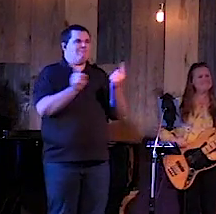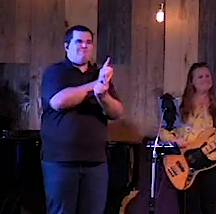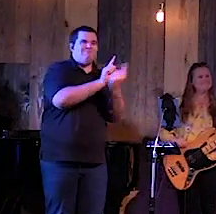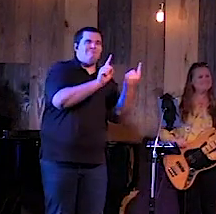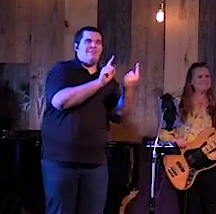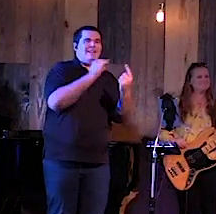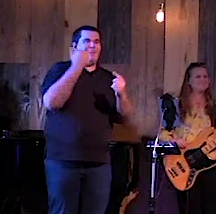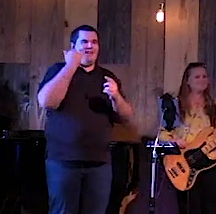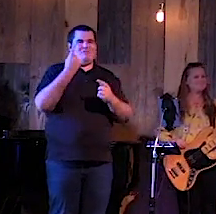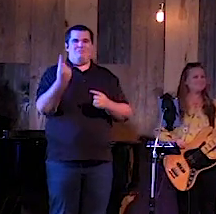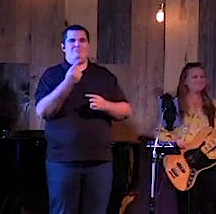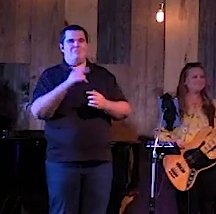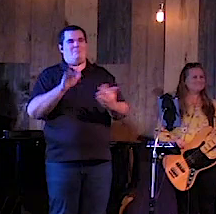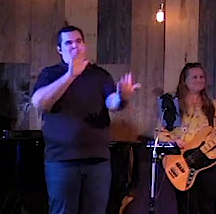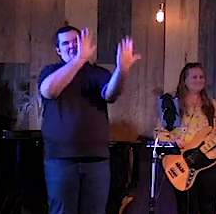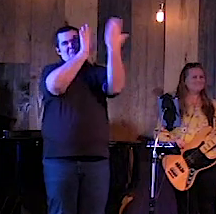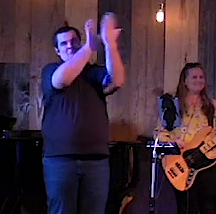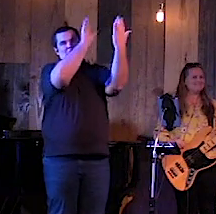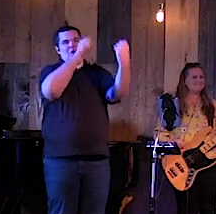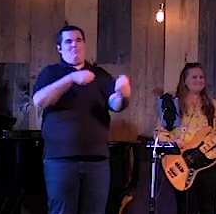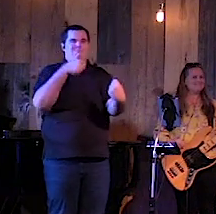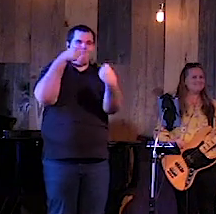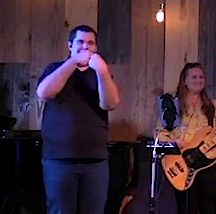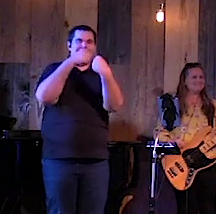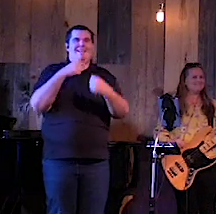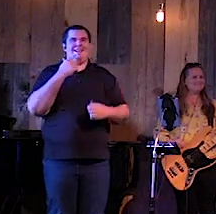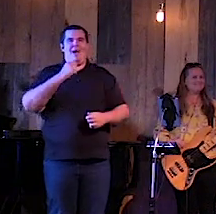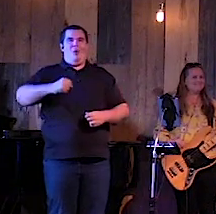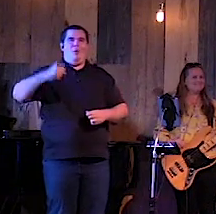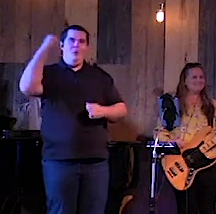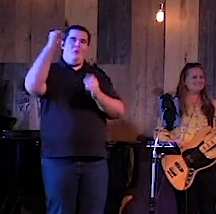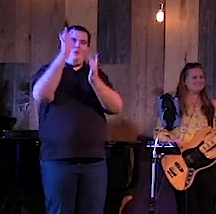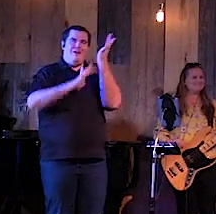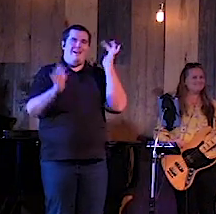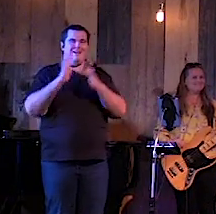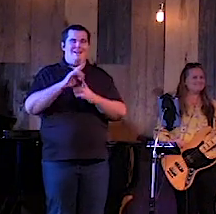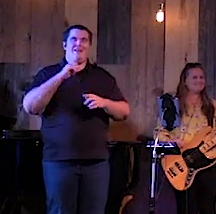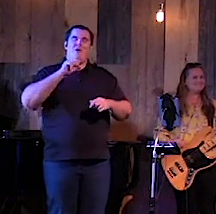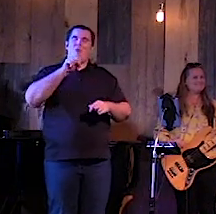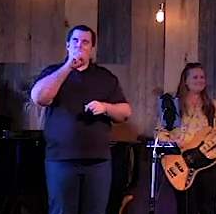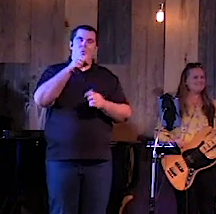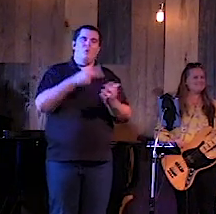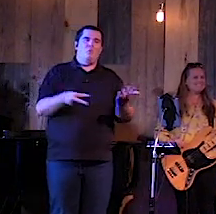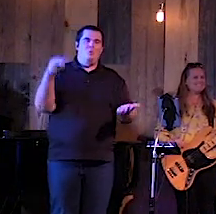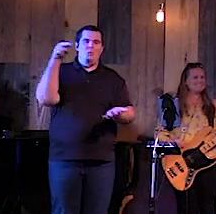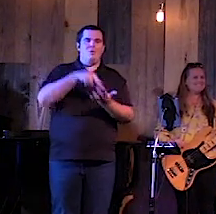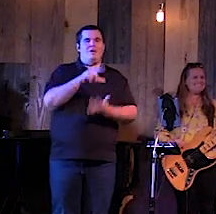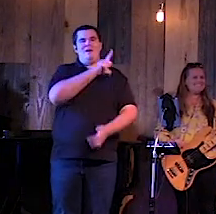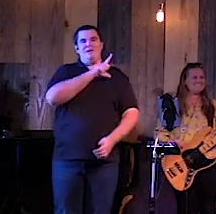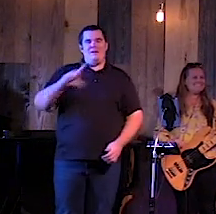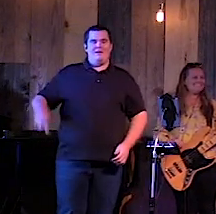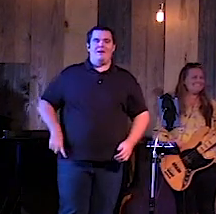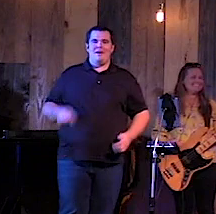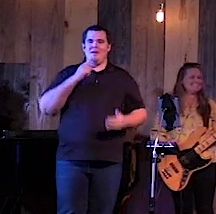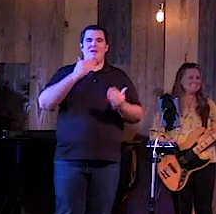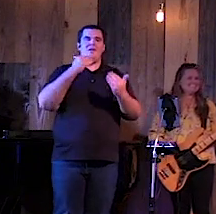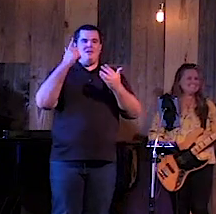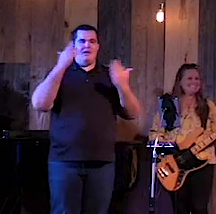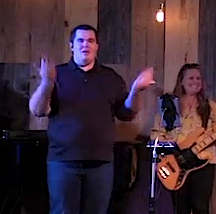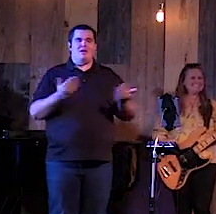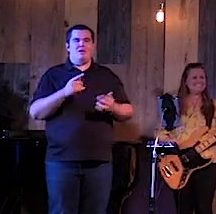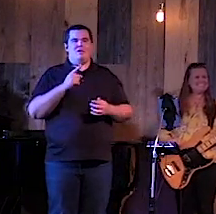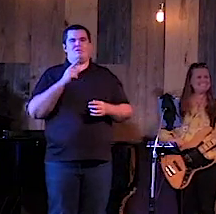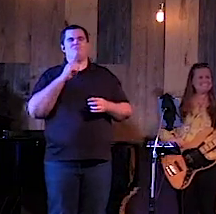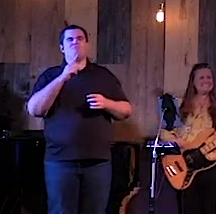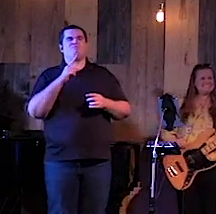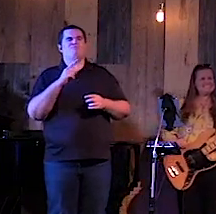if you're by yourself, give yourself a high five and say, go Jesus, man. We love our resurrected Lord. We're grateful to be here. You know, one of the